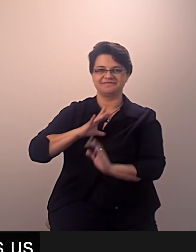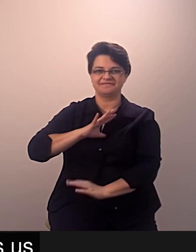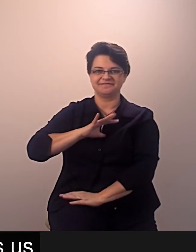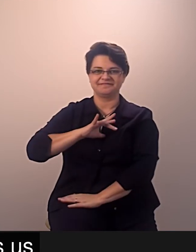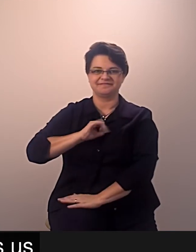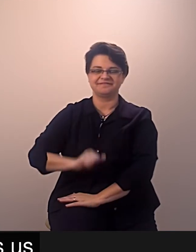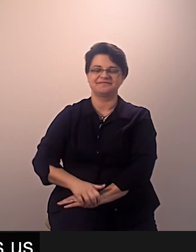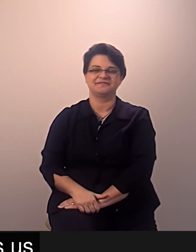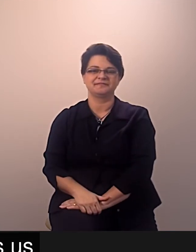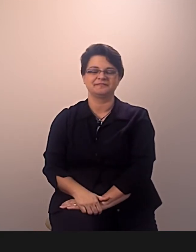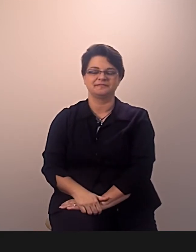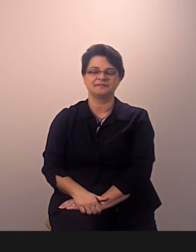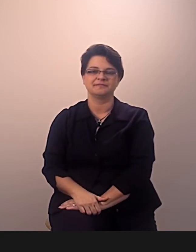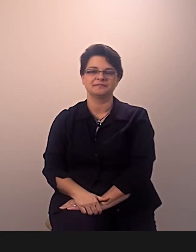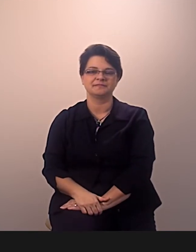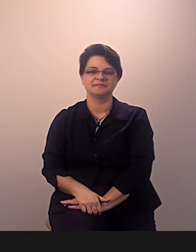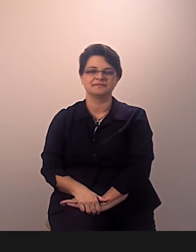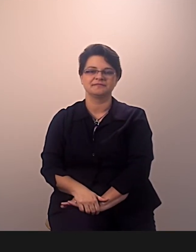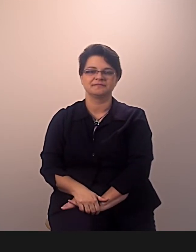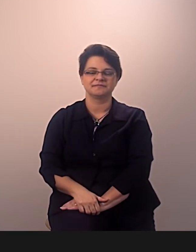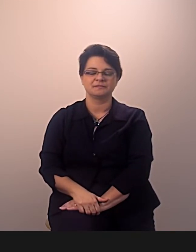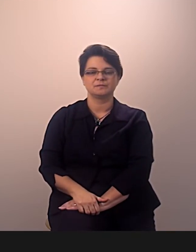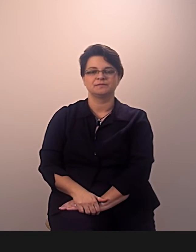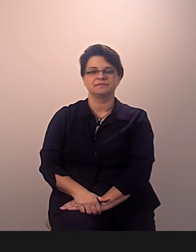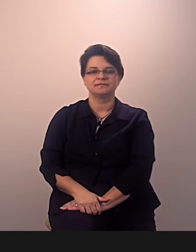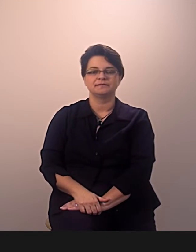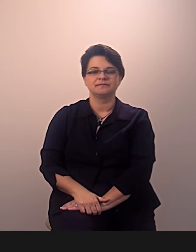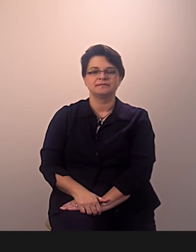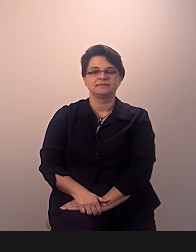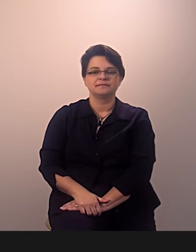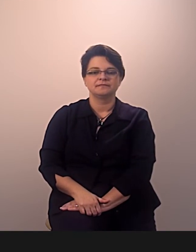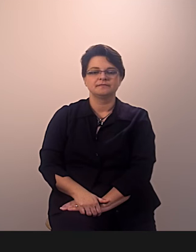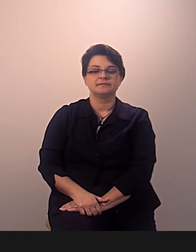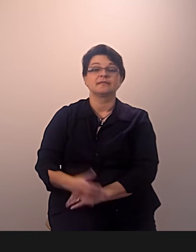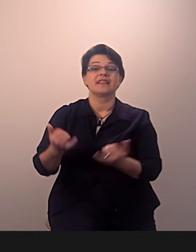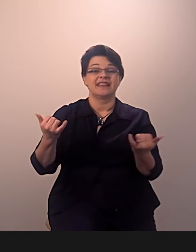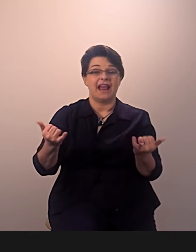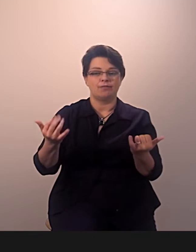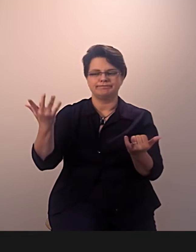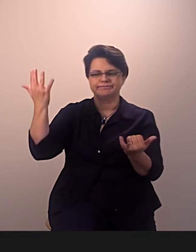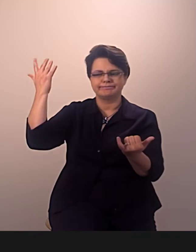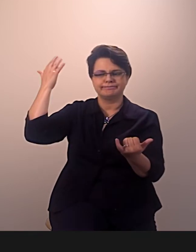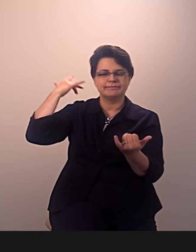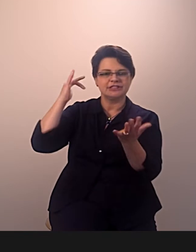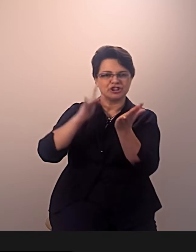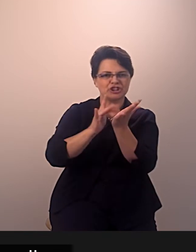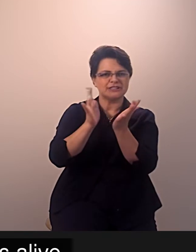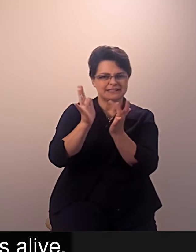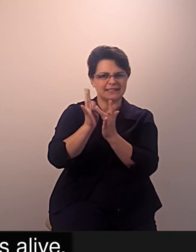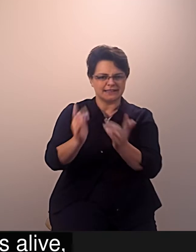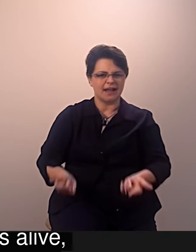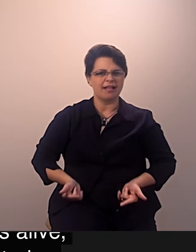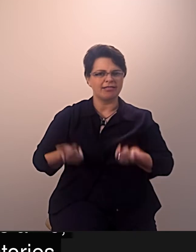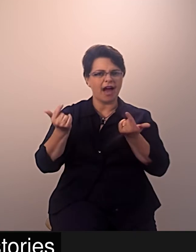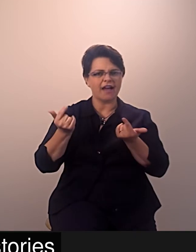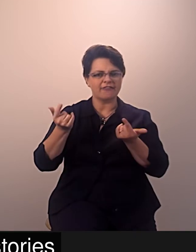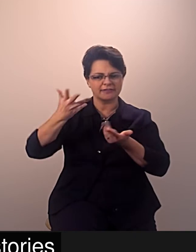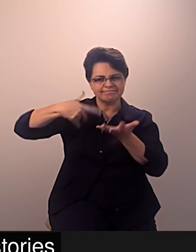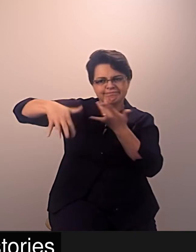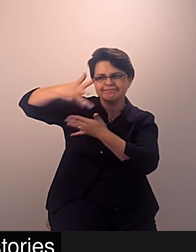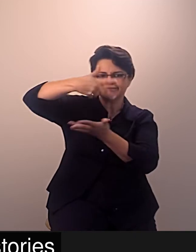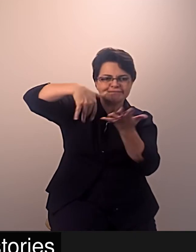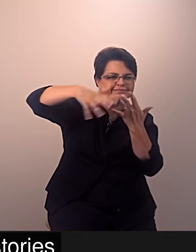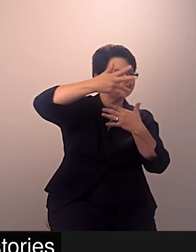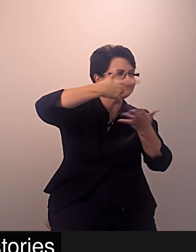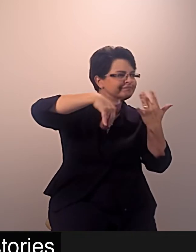When Jesus was alive, He told many stories to help the people